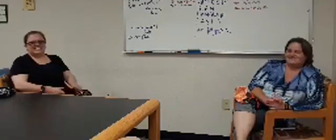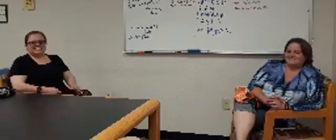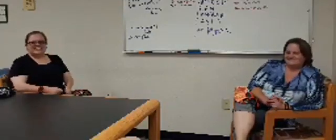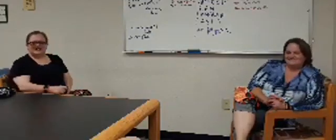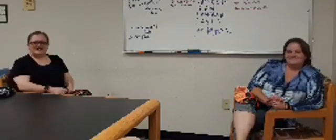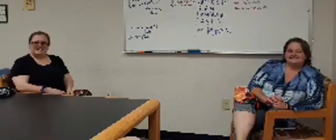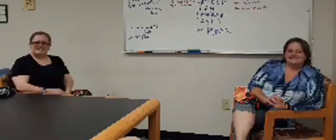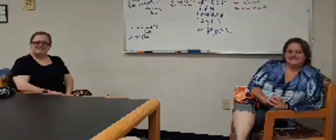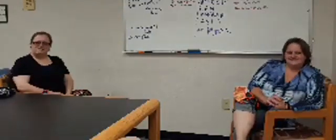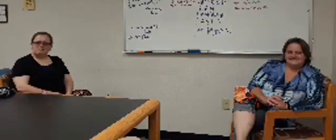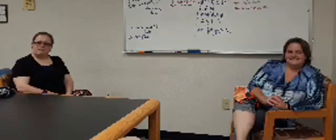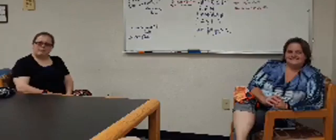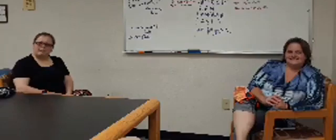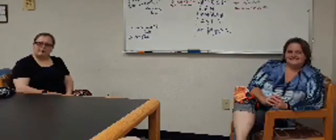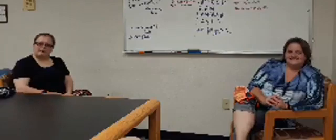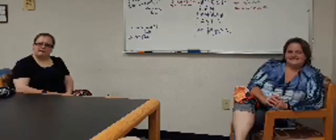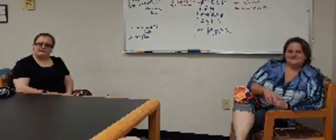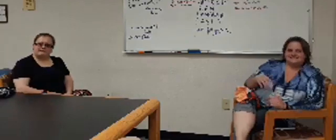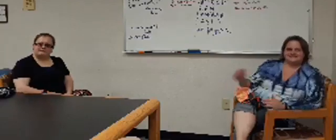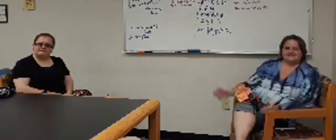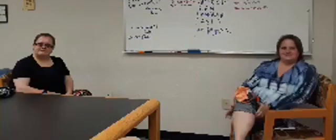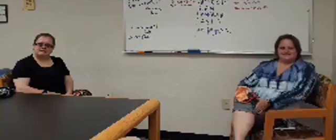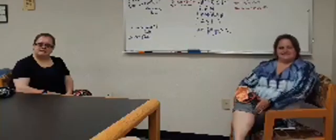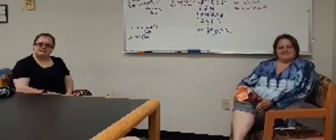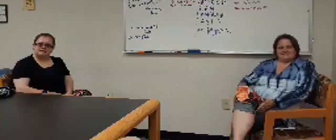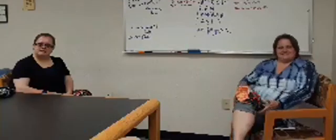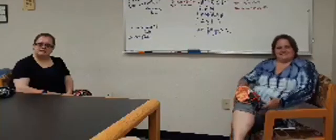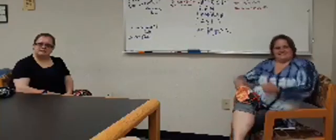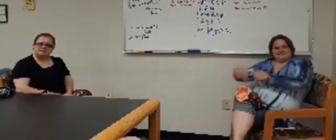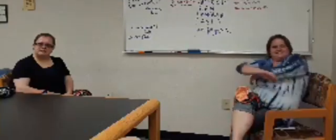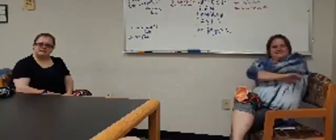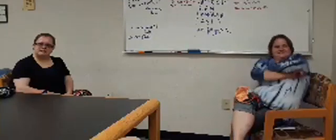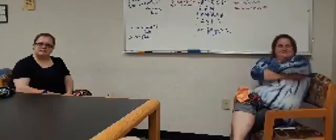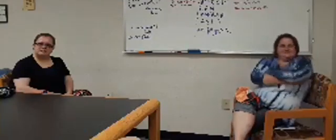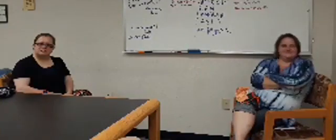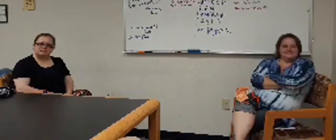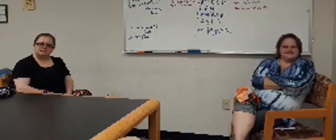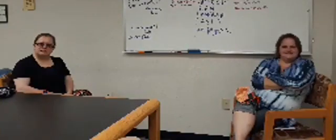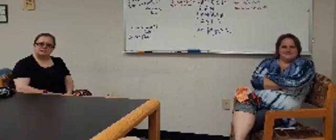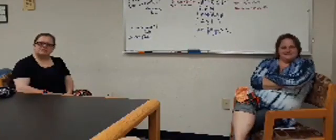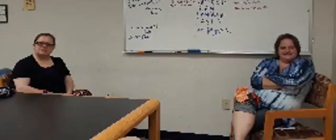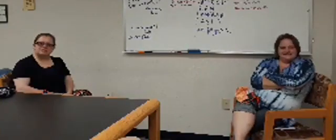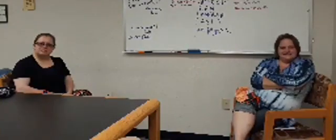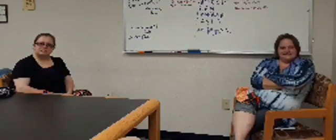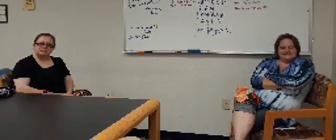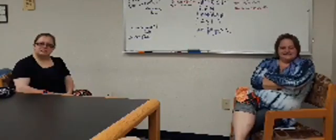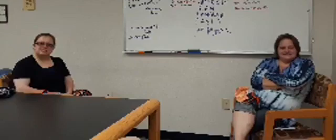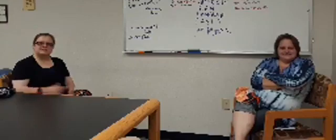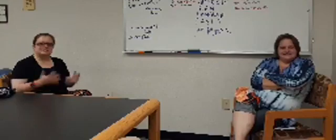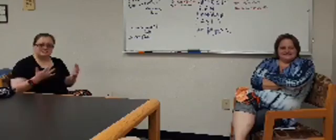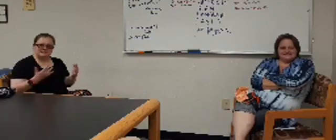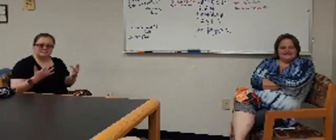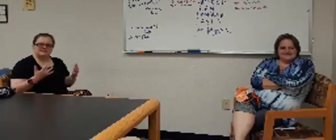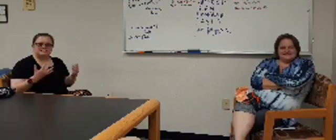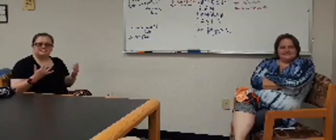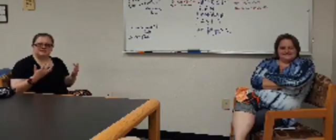that's probably one of the best help. So like I said, help has stuck in my head. Wait has stuck in my head a lot because it's